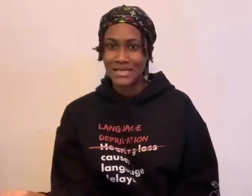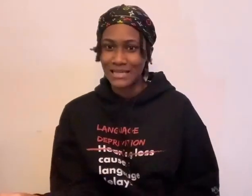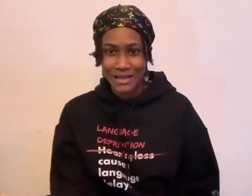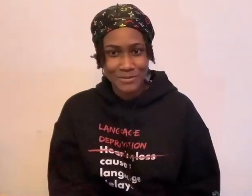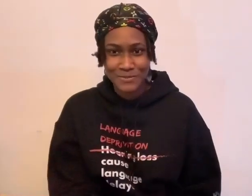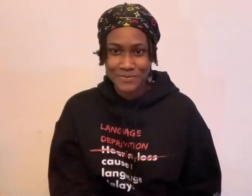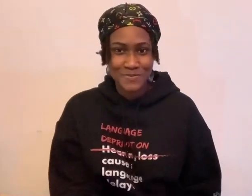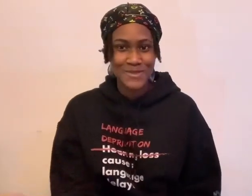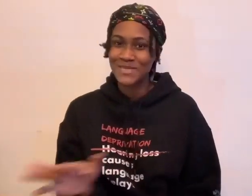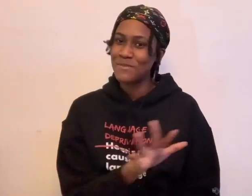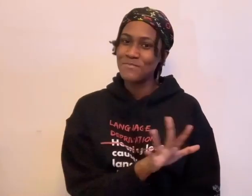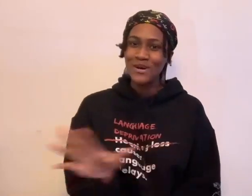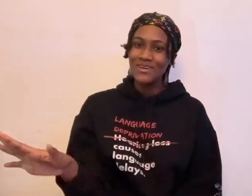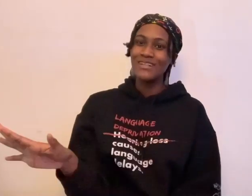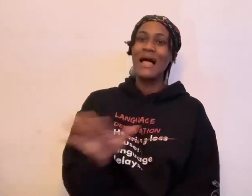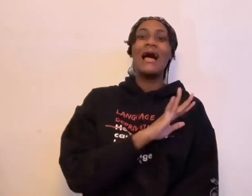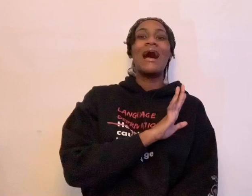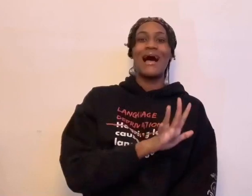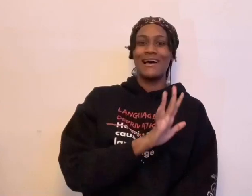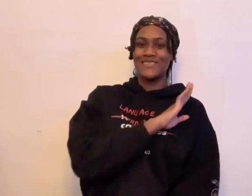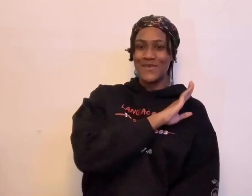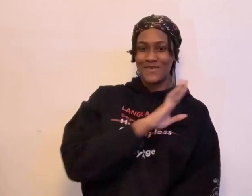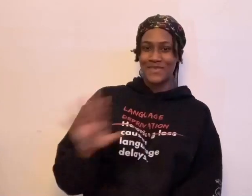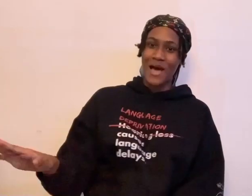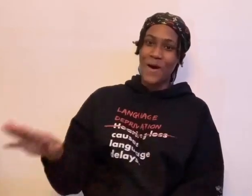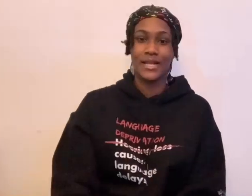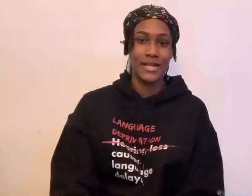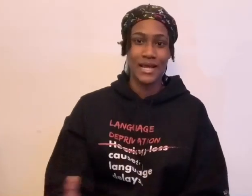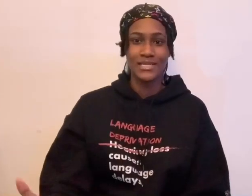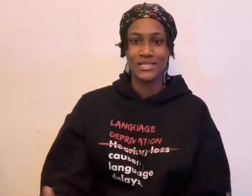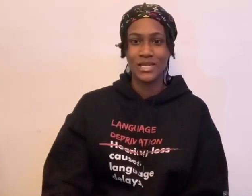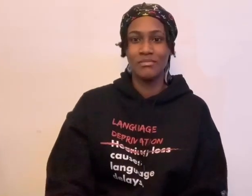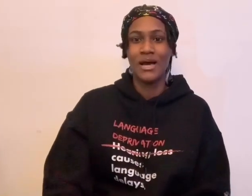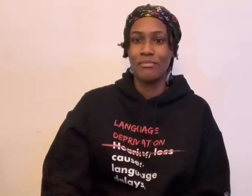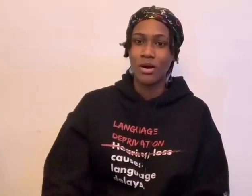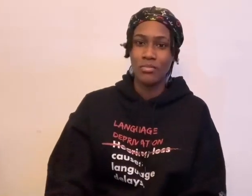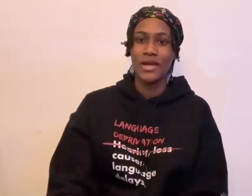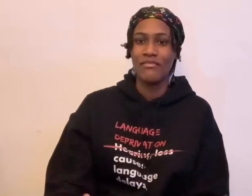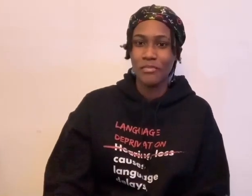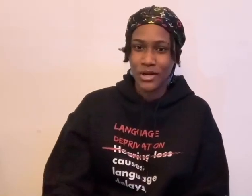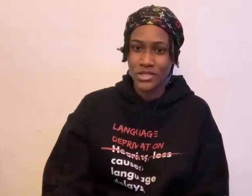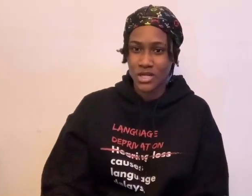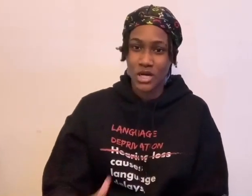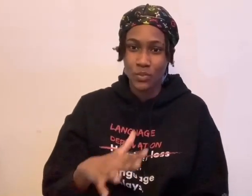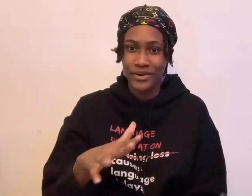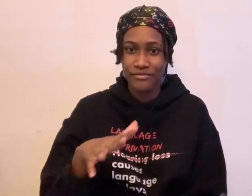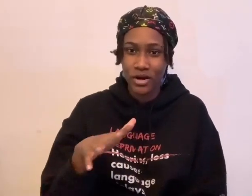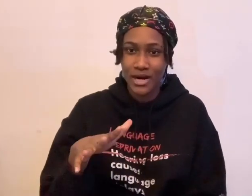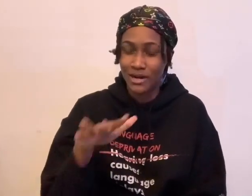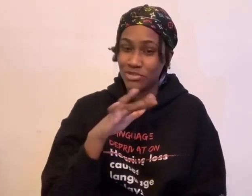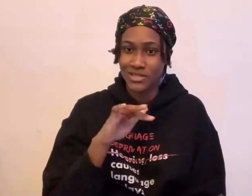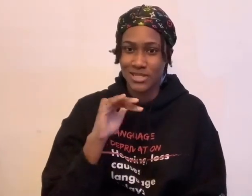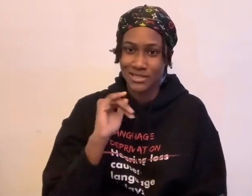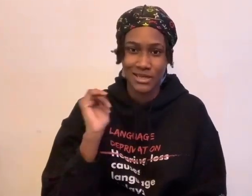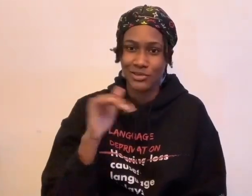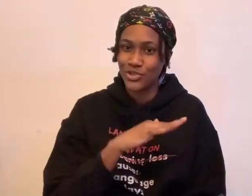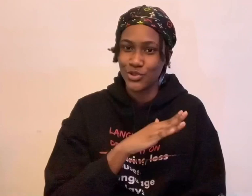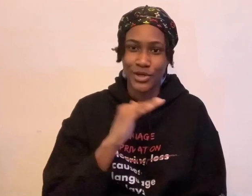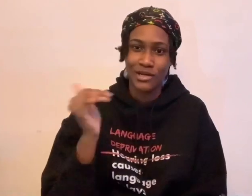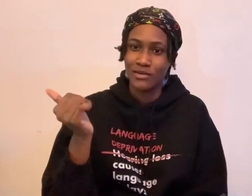that. Simple as that. Next term that probably everybody is gonna wait for, and I'm just gonna say it straight off the